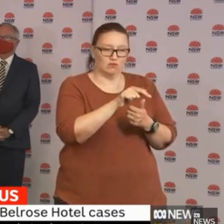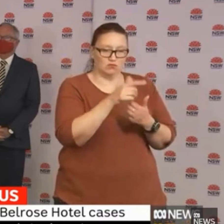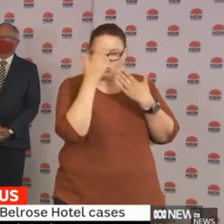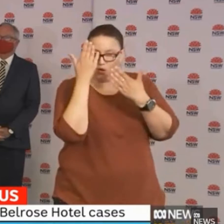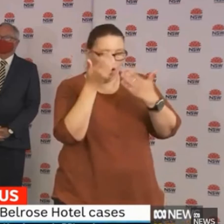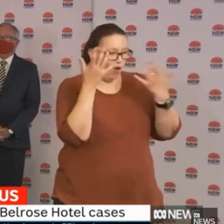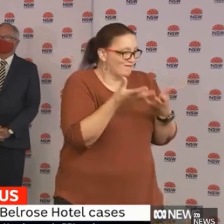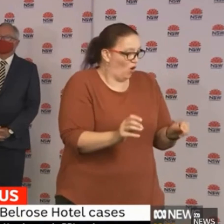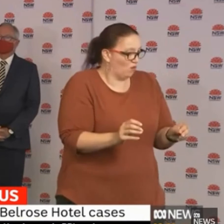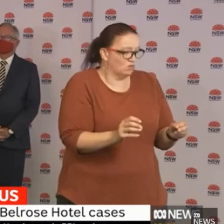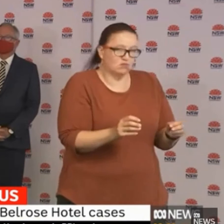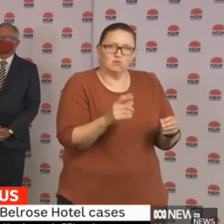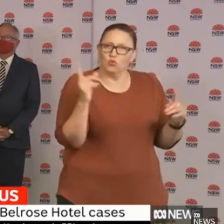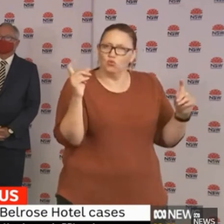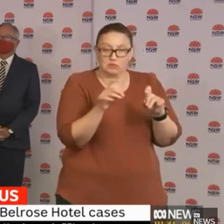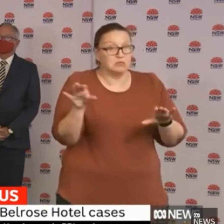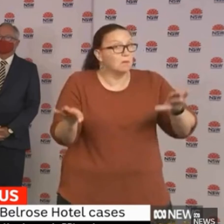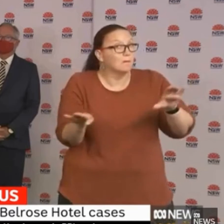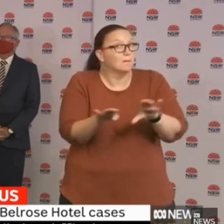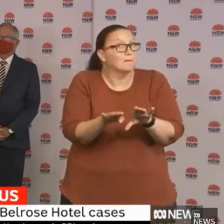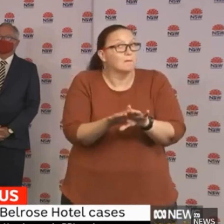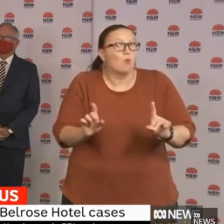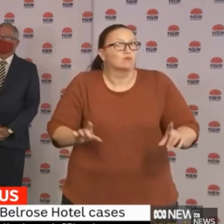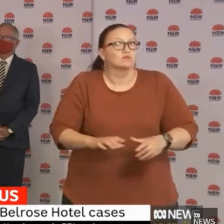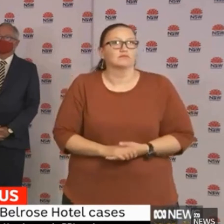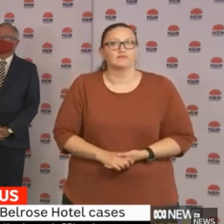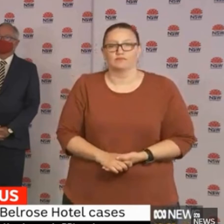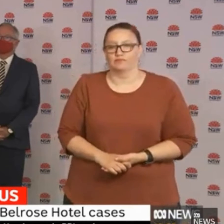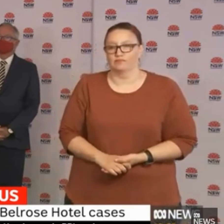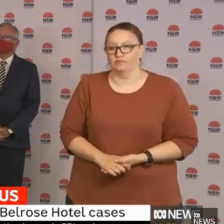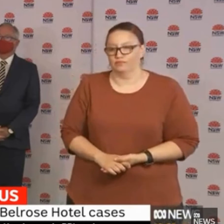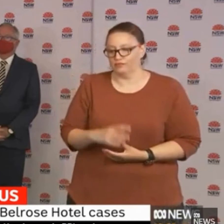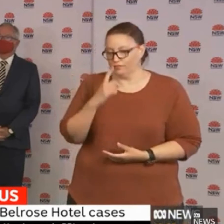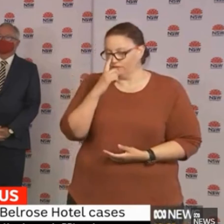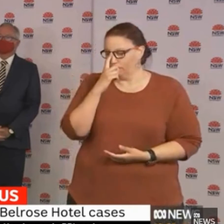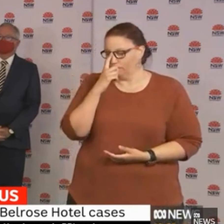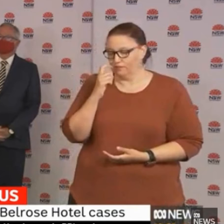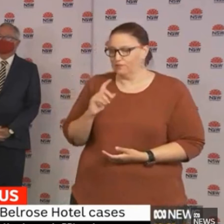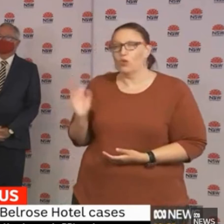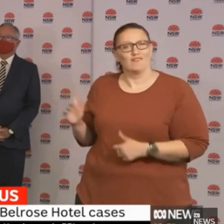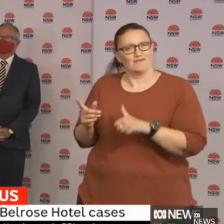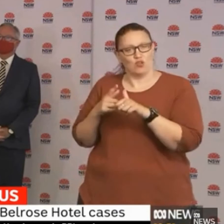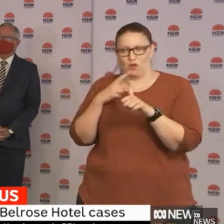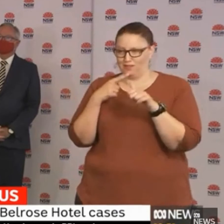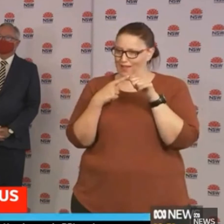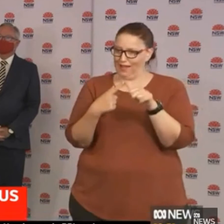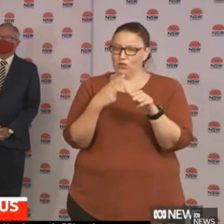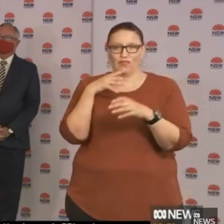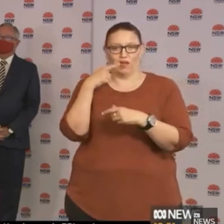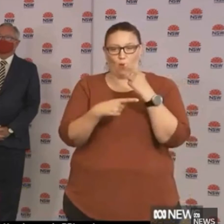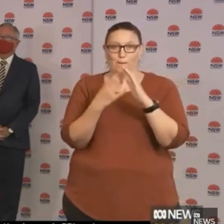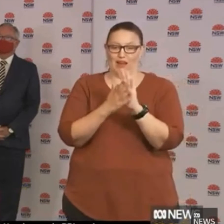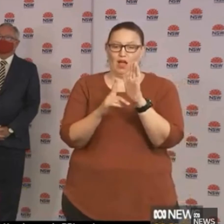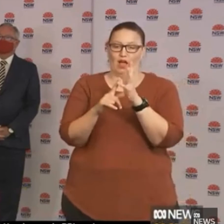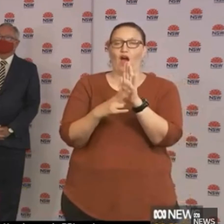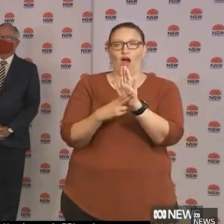let me just talk about unlinked cases, because I think that we just need to run through that, if that's okay.